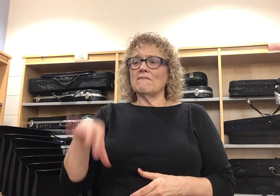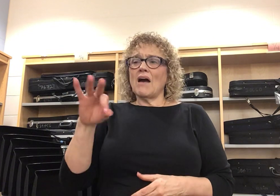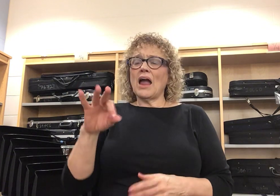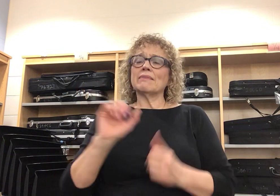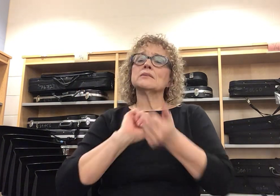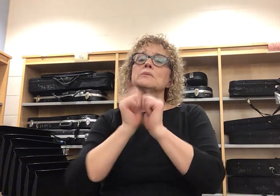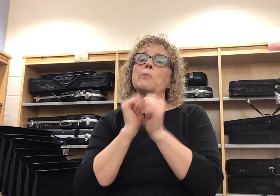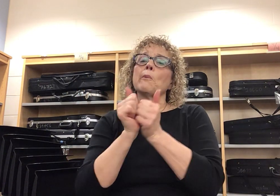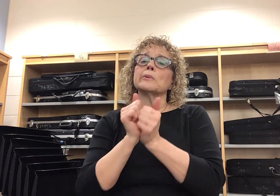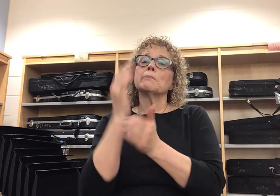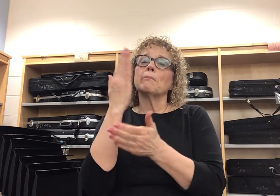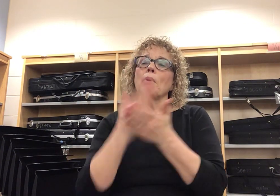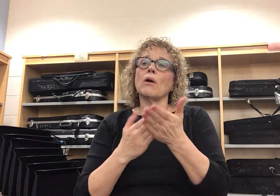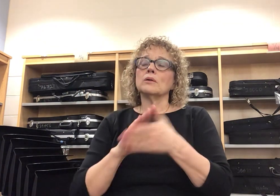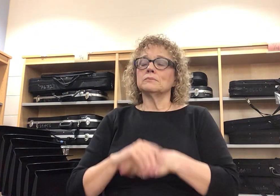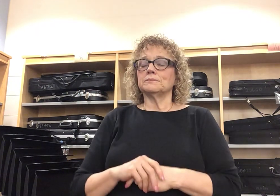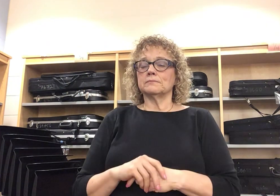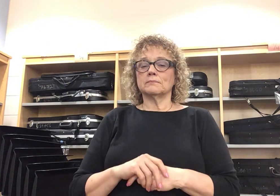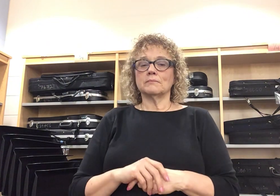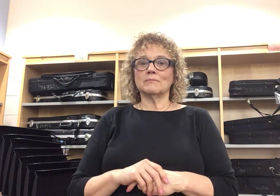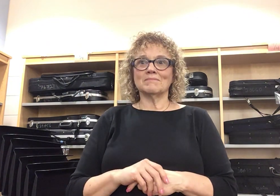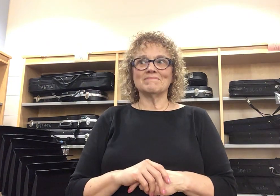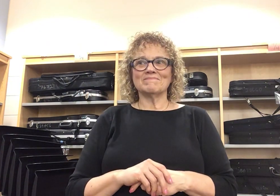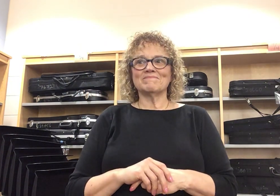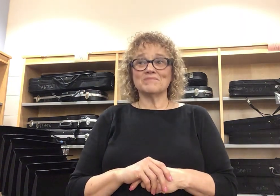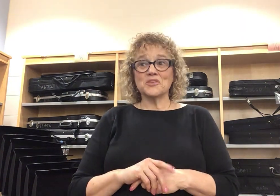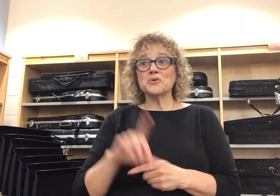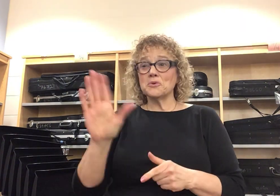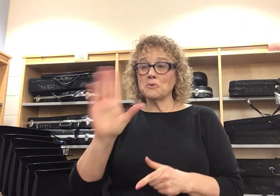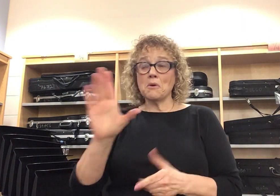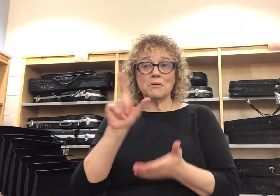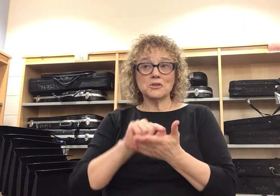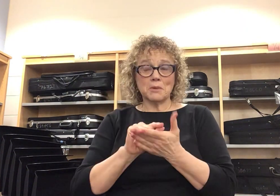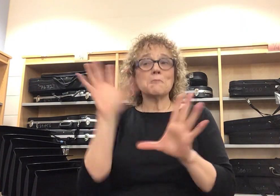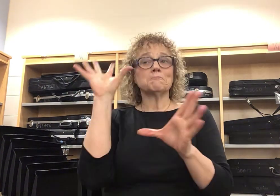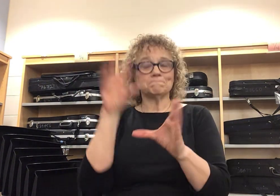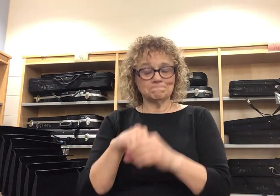Yeah. You guys get to have a sports section in your paper.